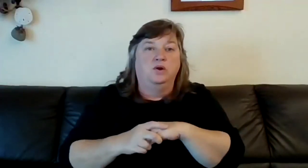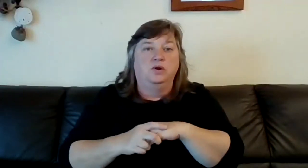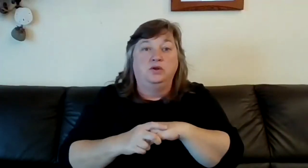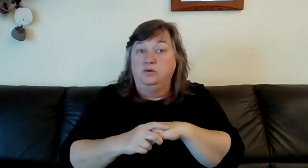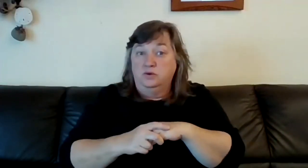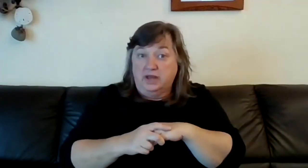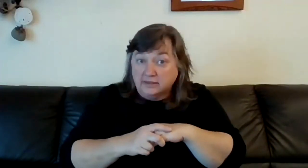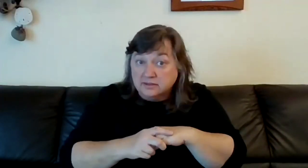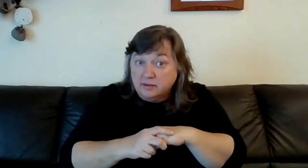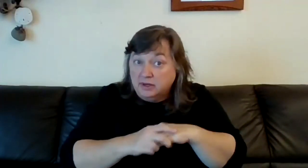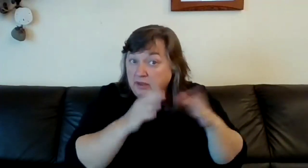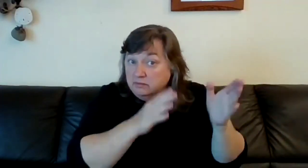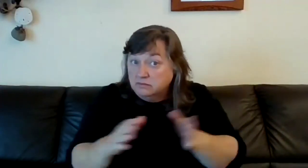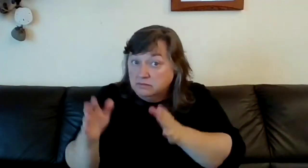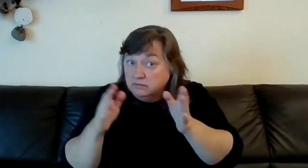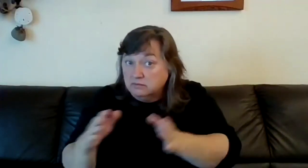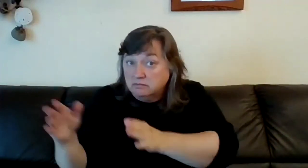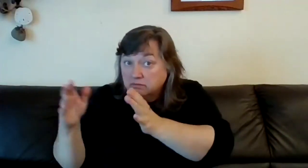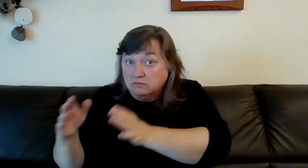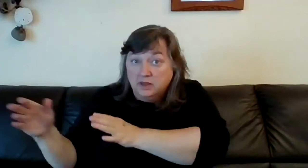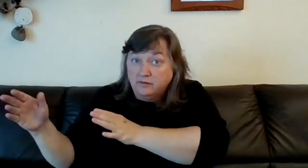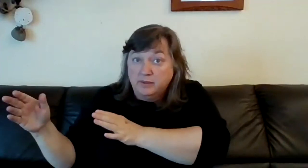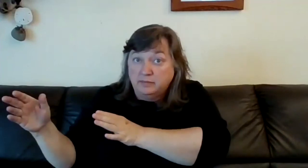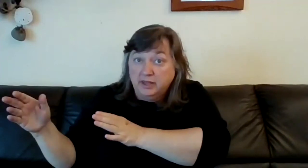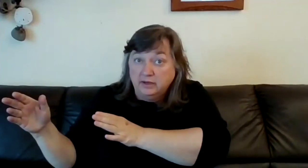Or you could ask somebody, have you made a plan?